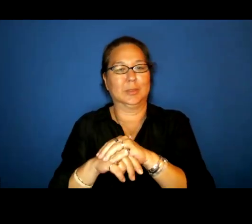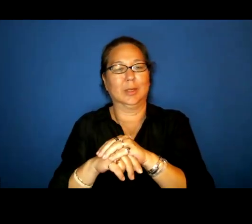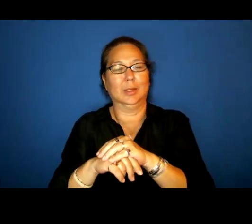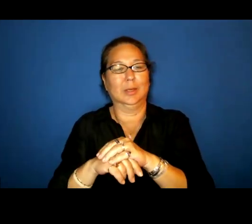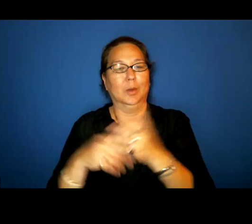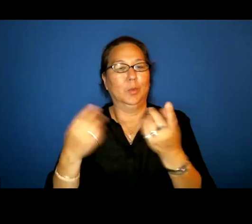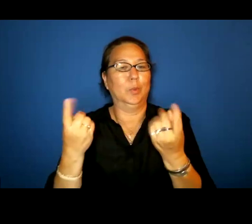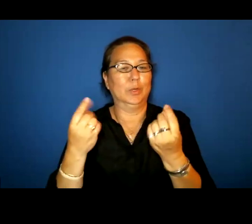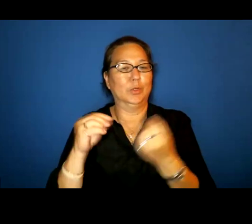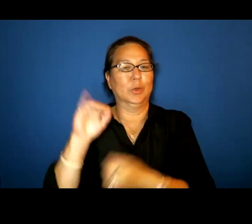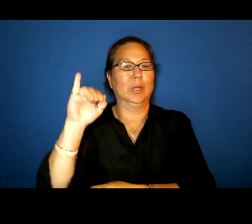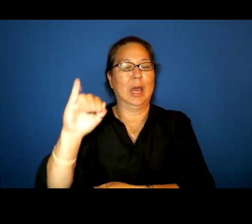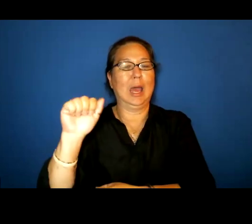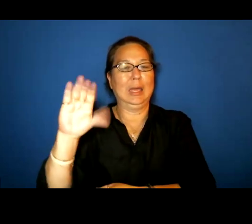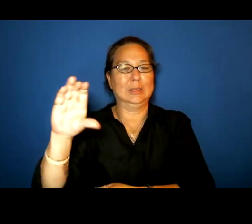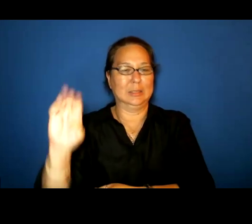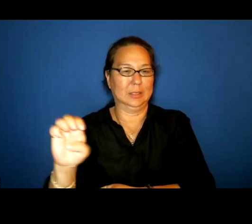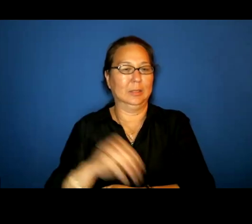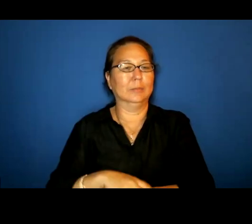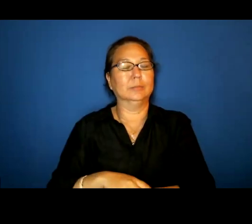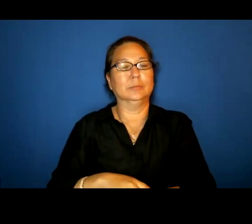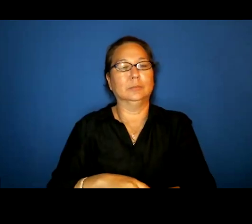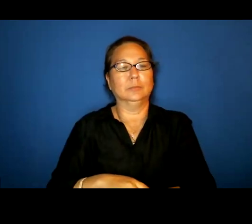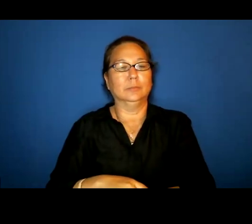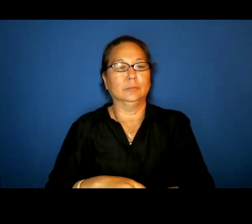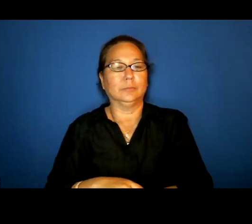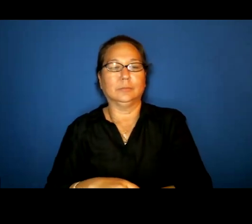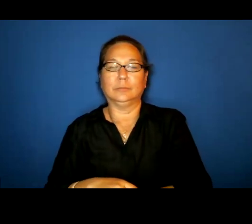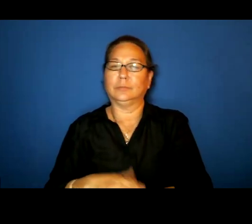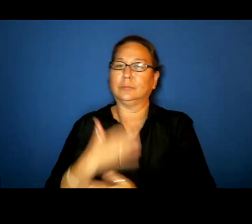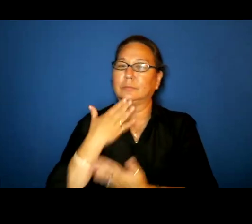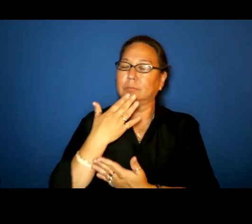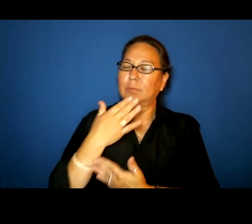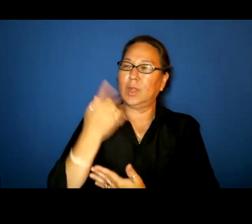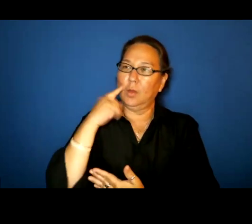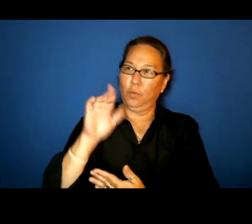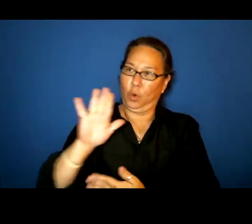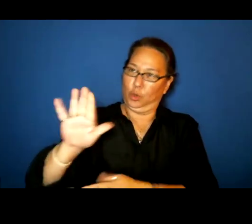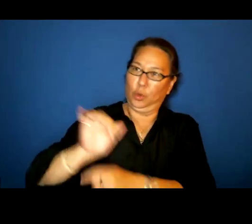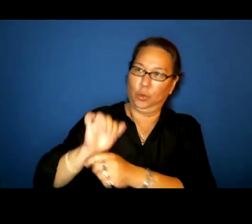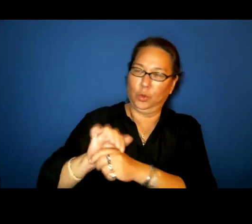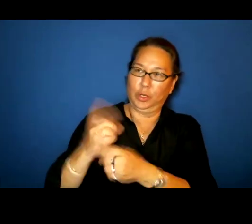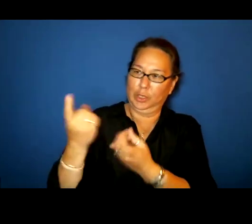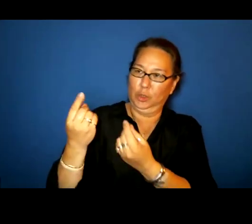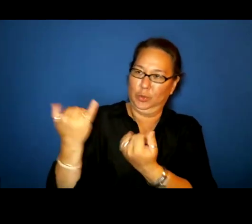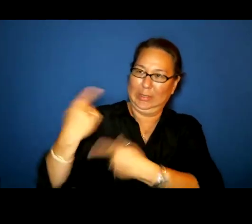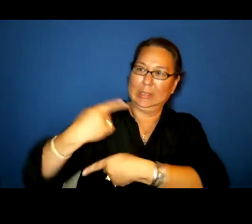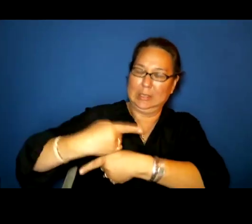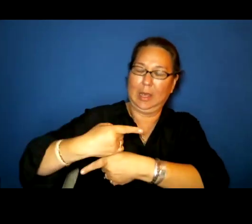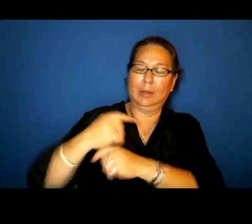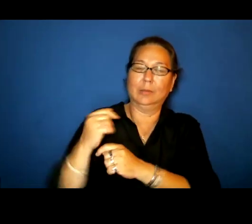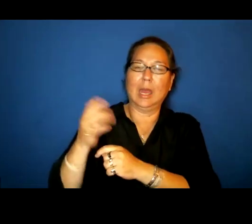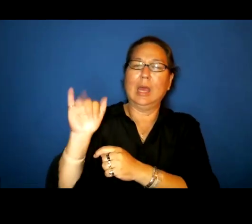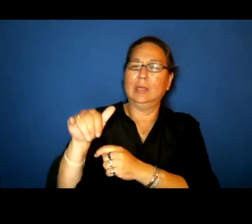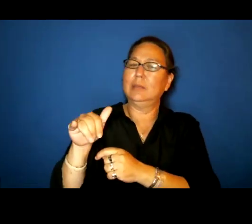Thank you. So thank you for the work that you're doing to date and clarifying, and this is actually quite